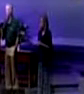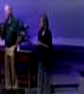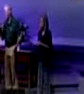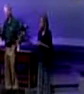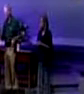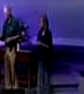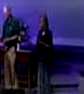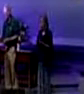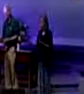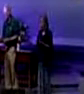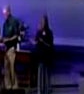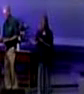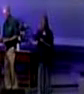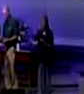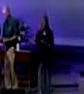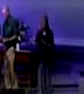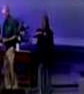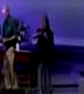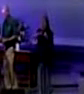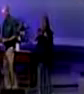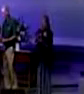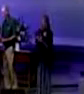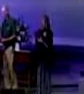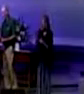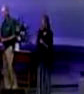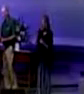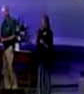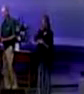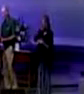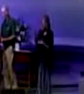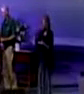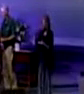Moment and greet someone next to you this morning. Welcome them here.